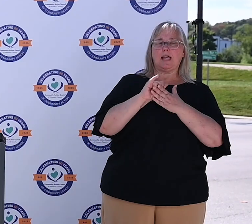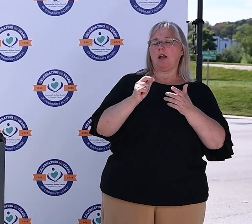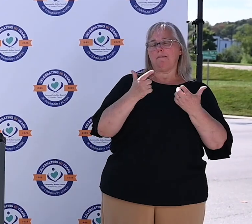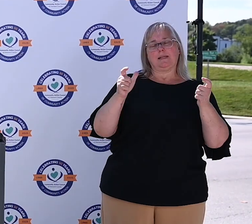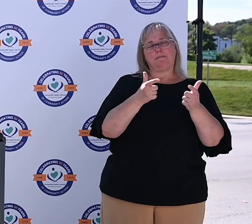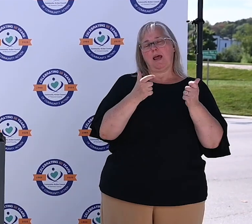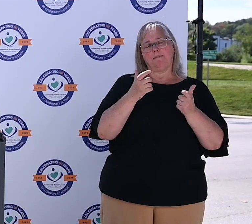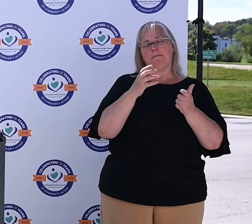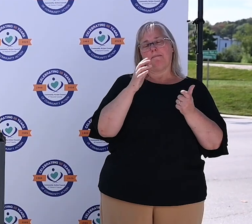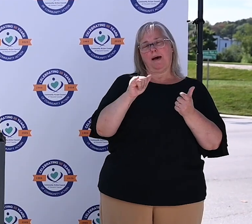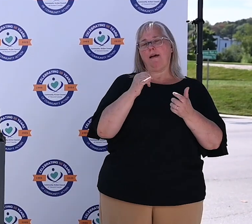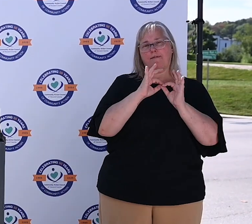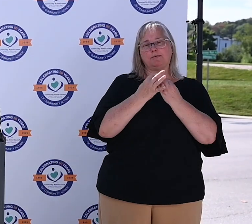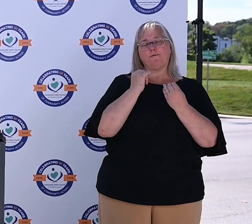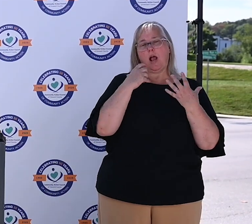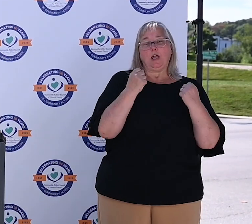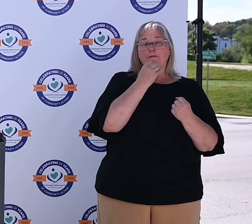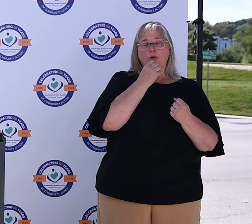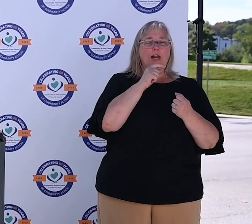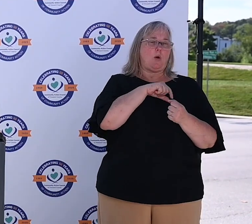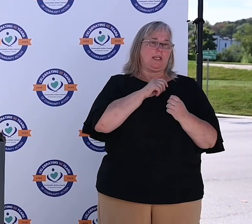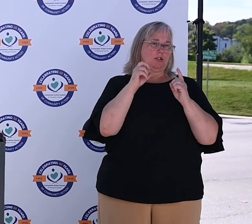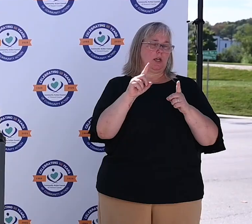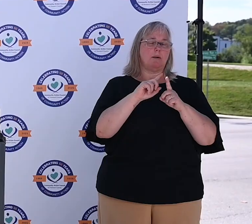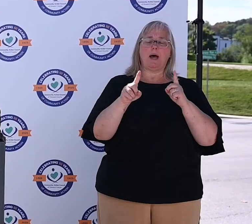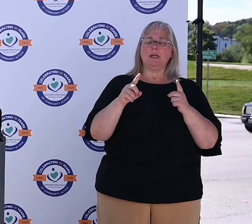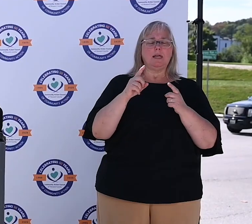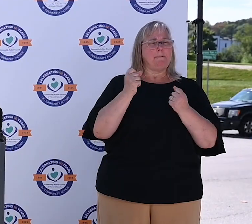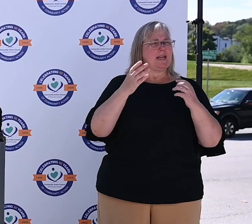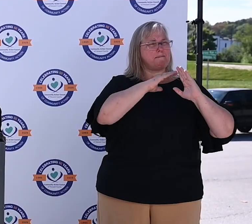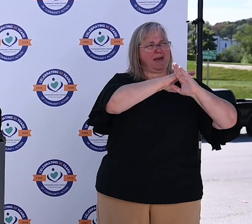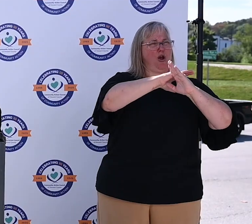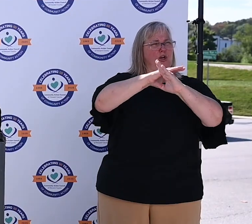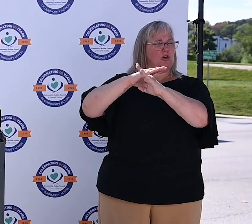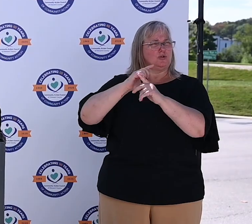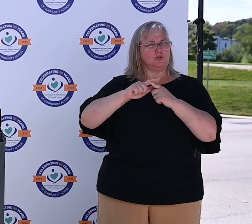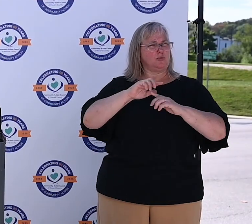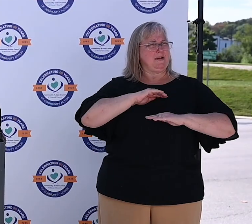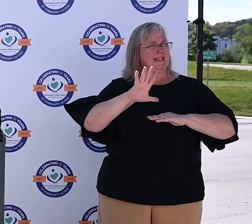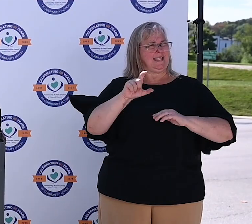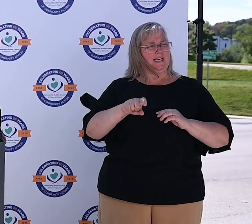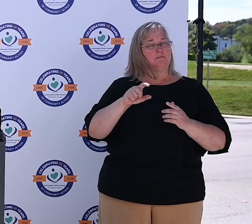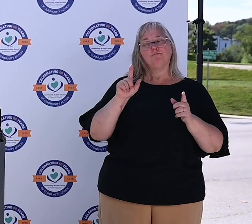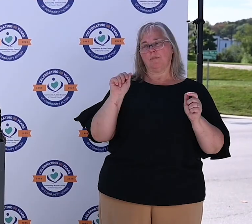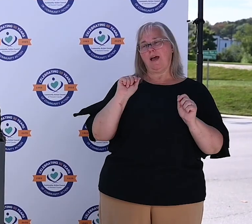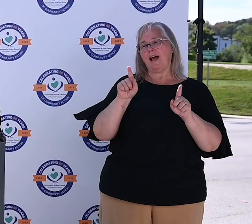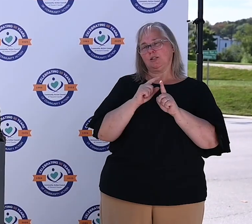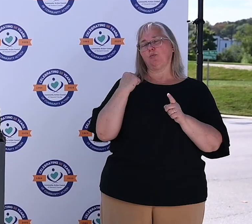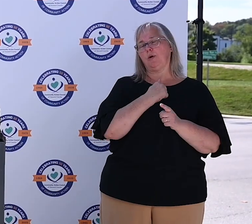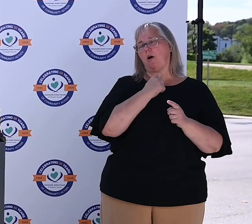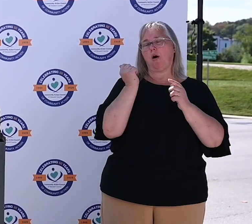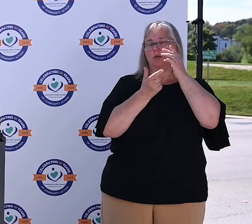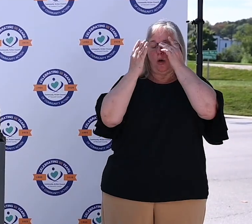food and quality, affordable education, but there are many barriers to meeting those needs, as we all know. Providing these essential